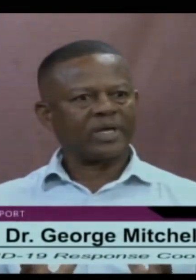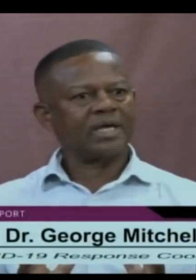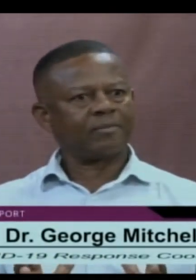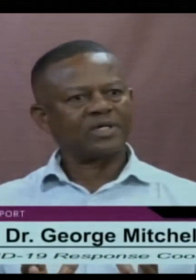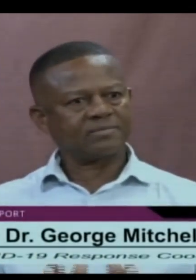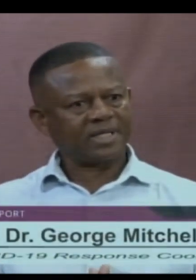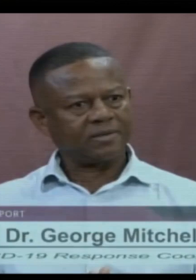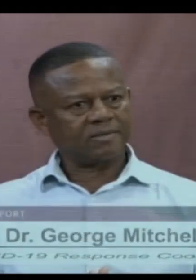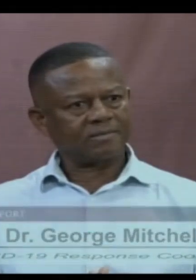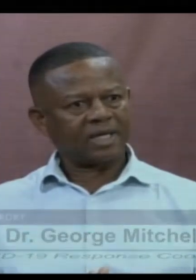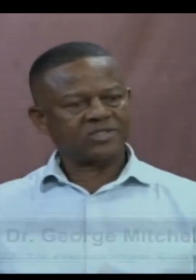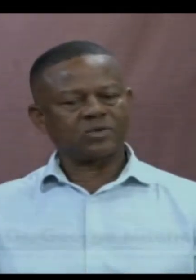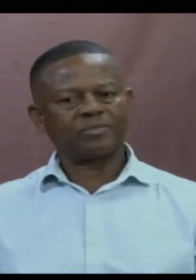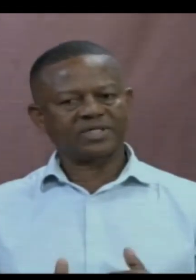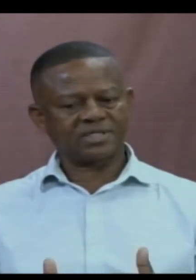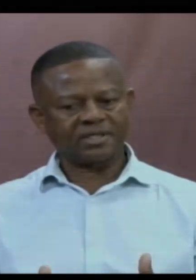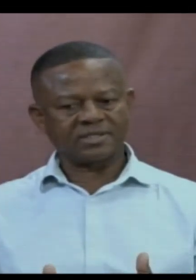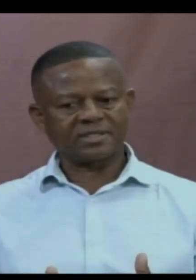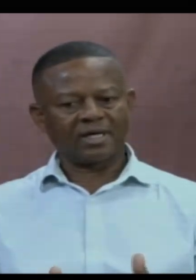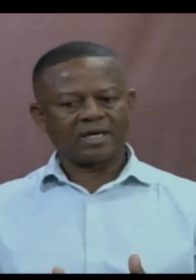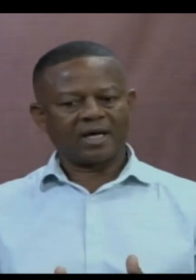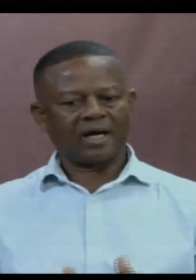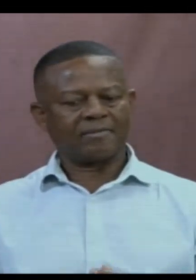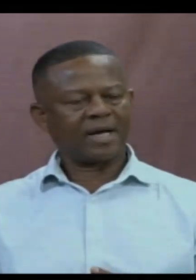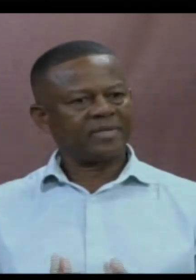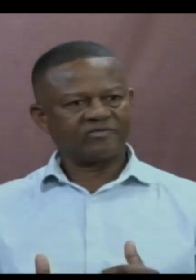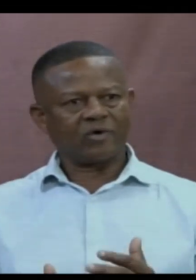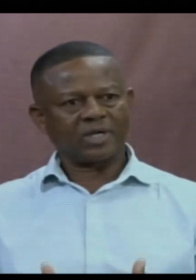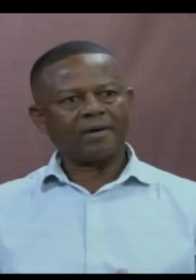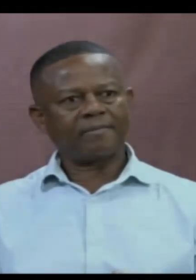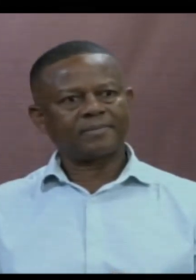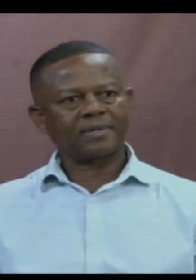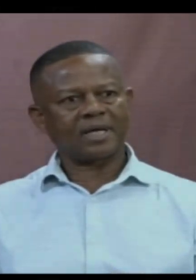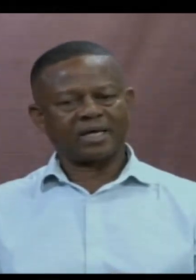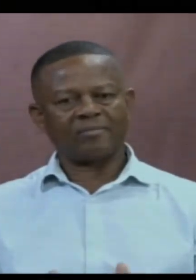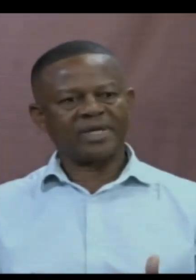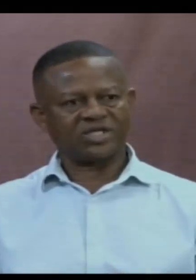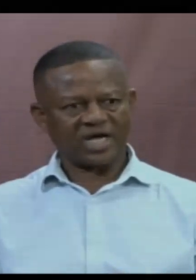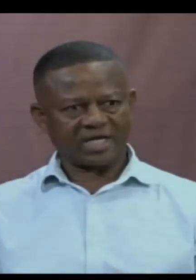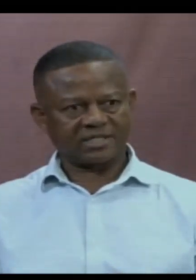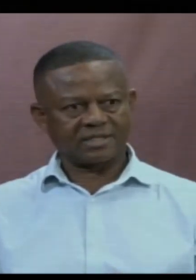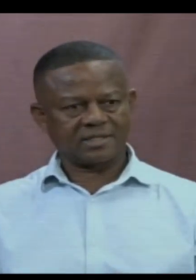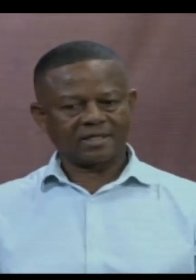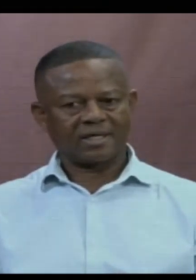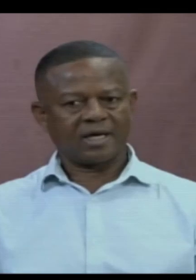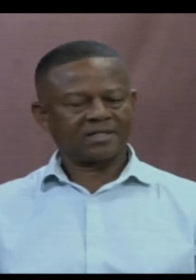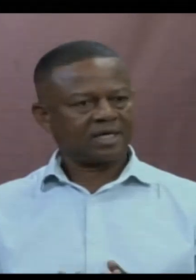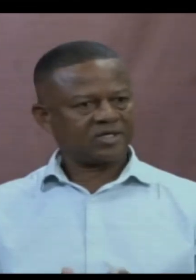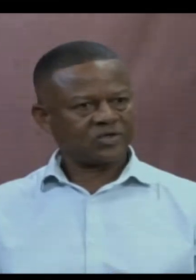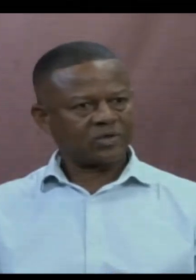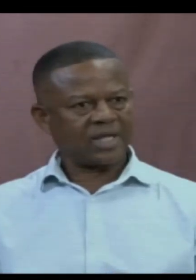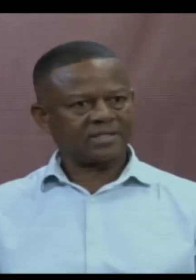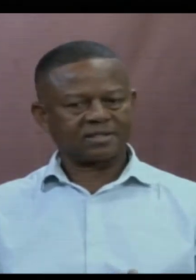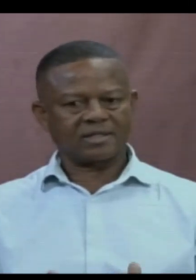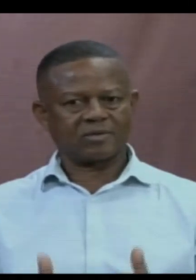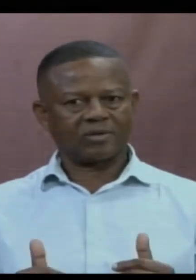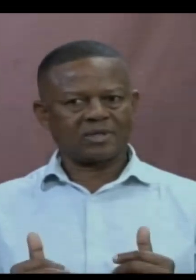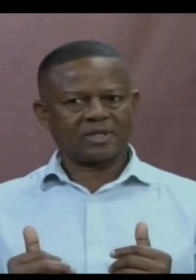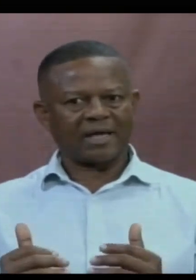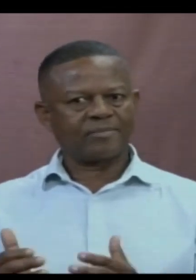as we can possibly do. And so persons have been followed up and are being checked to ensure